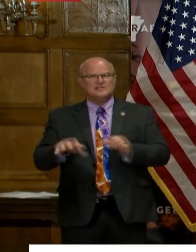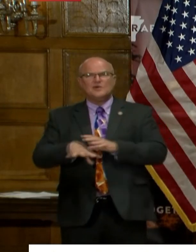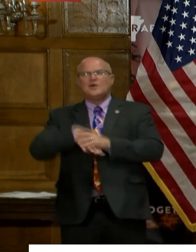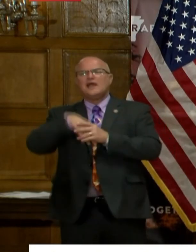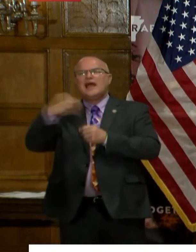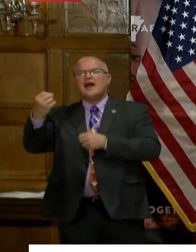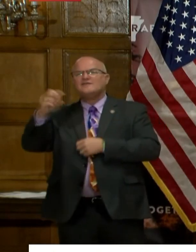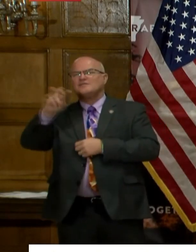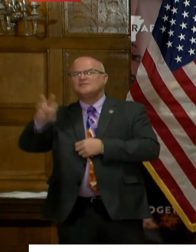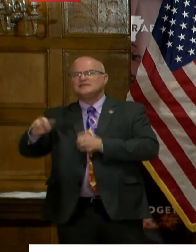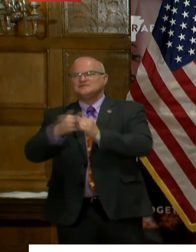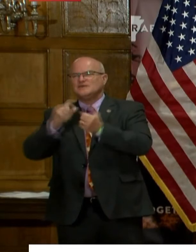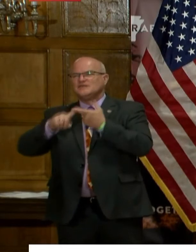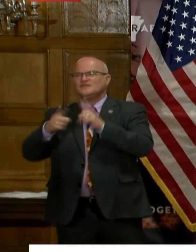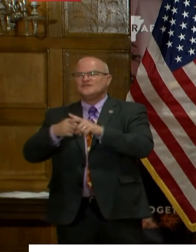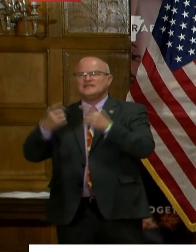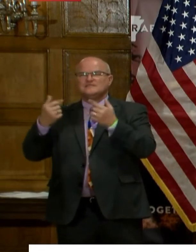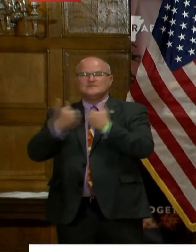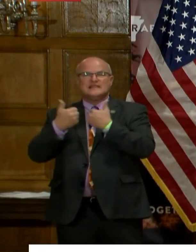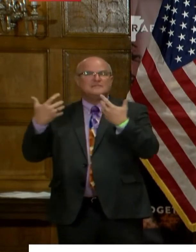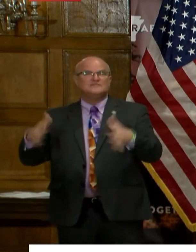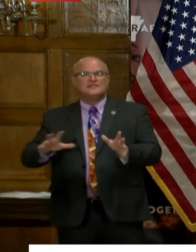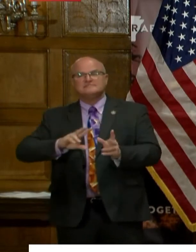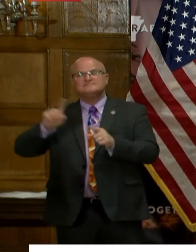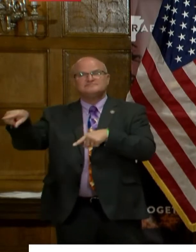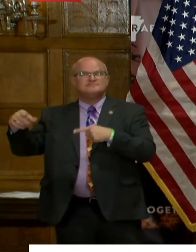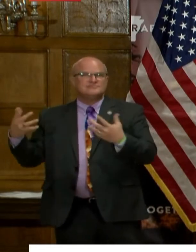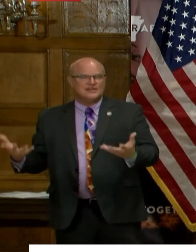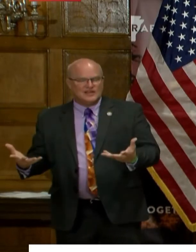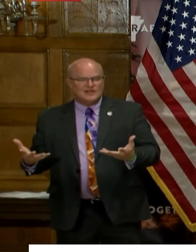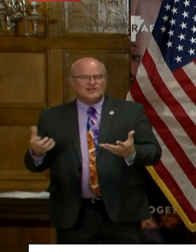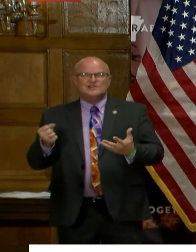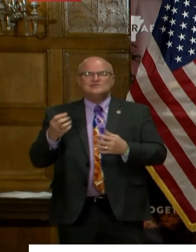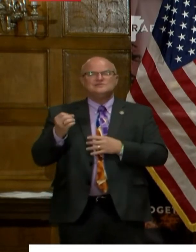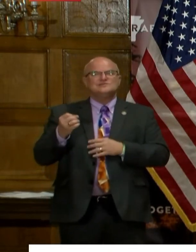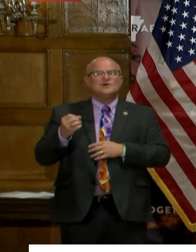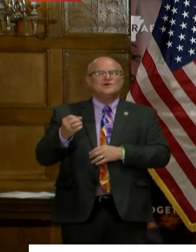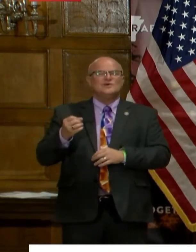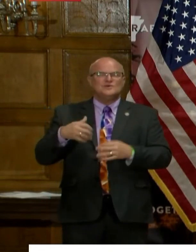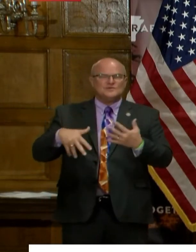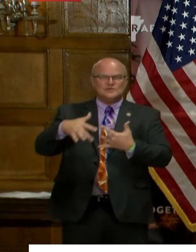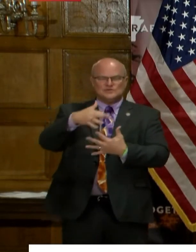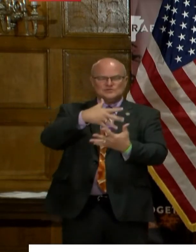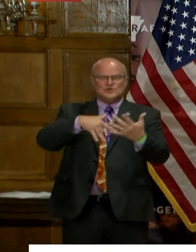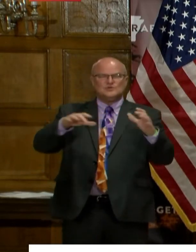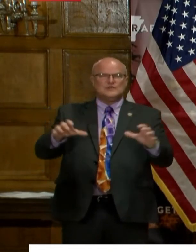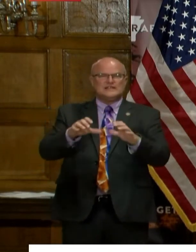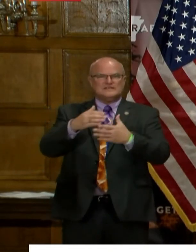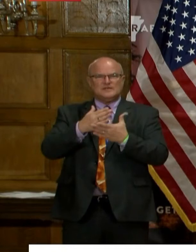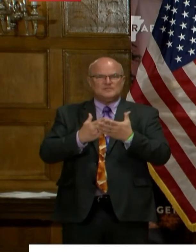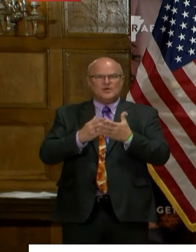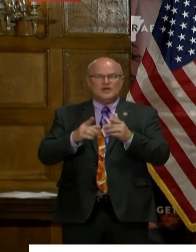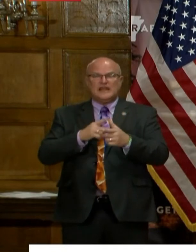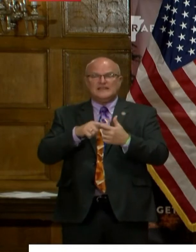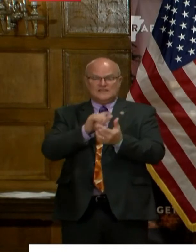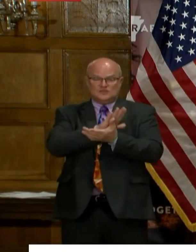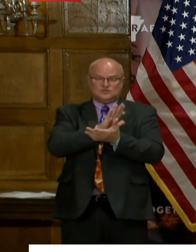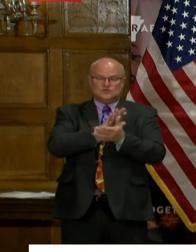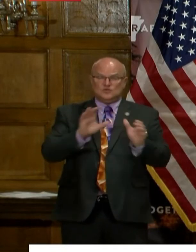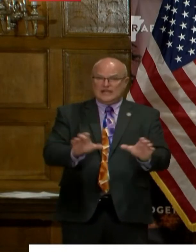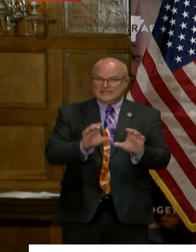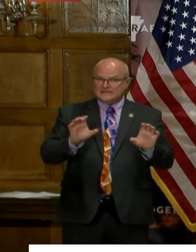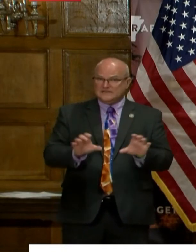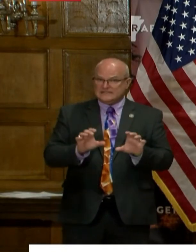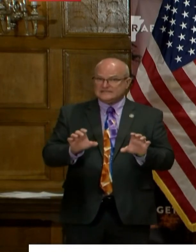pizza with your friends afterwards. So there's the social activities part of it, and then there's the school